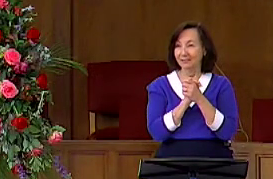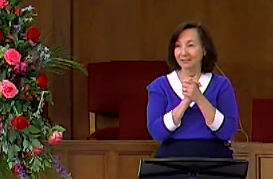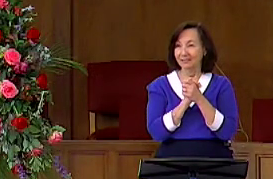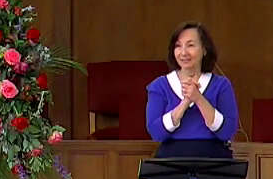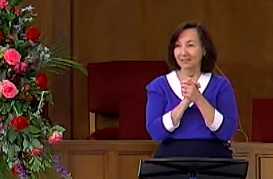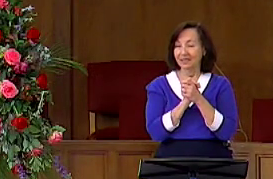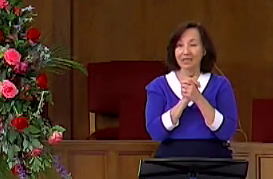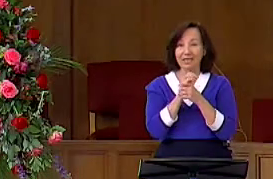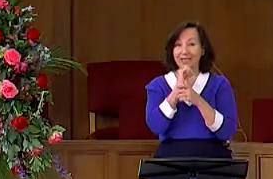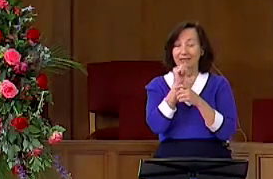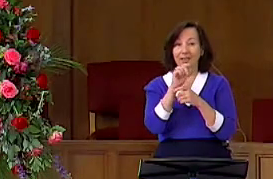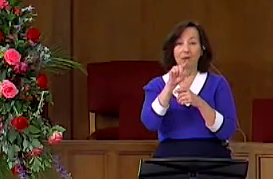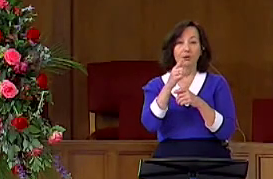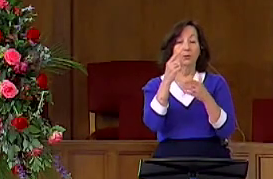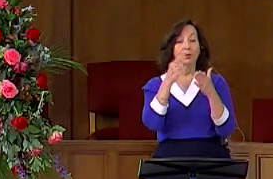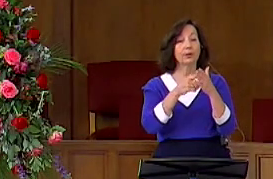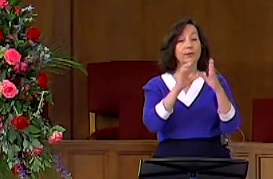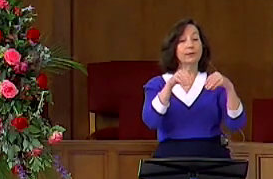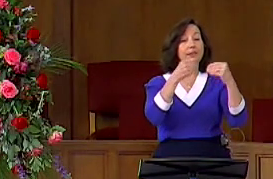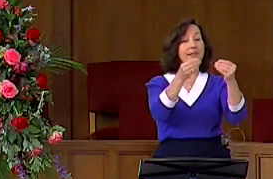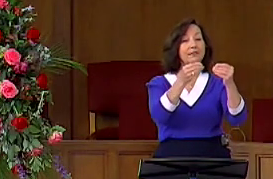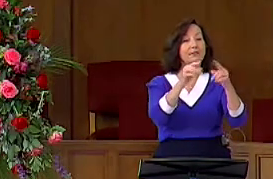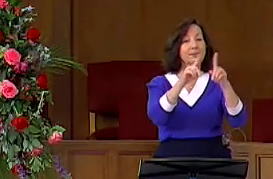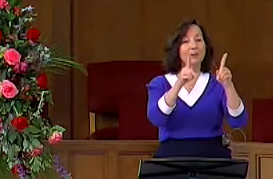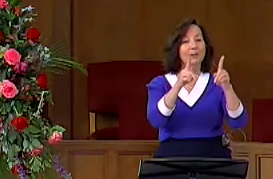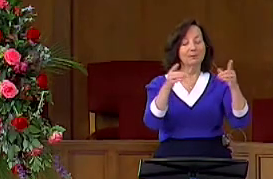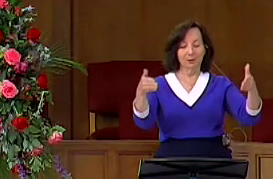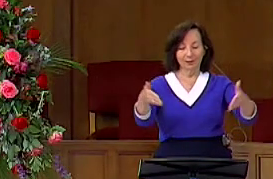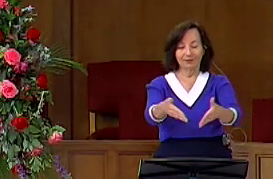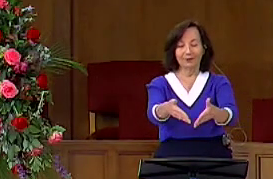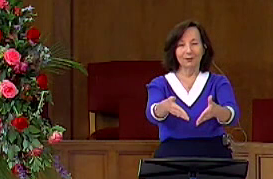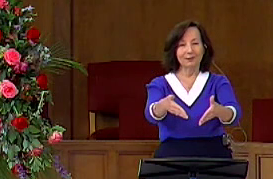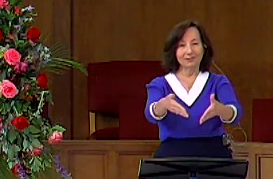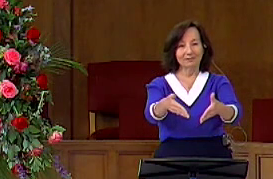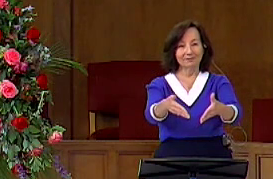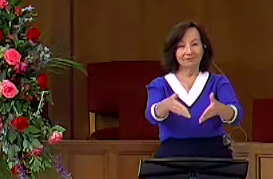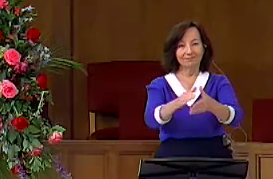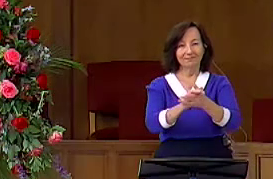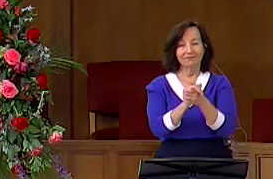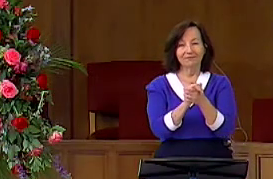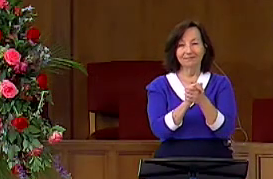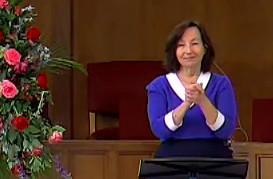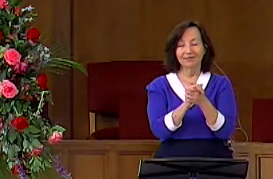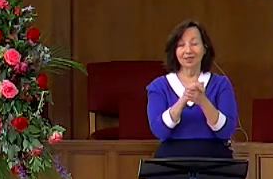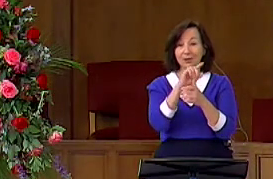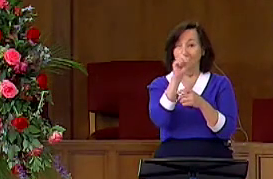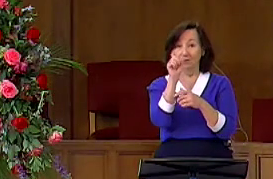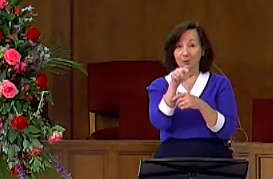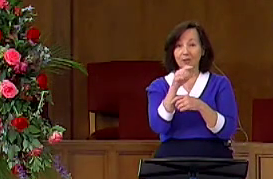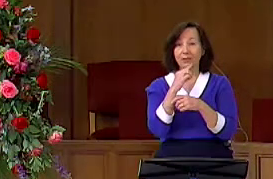Not just with your gift, but even with your leftovers. So the question